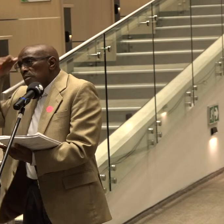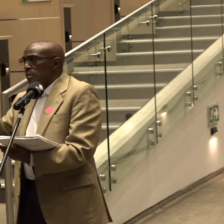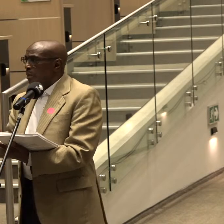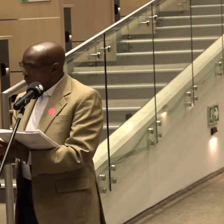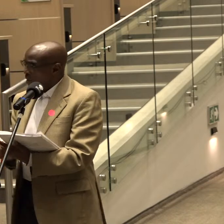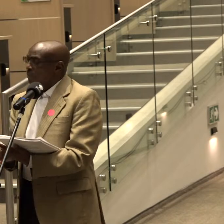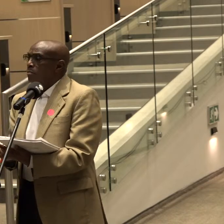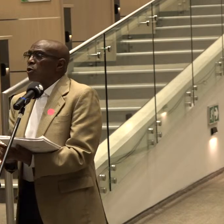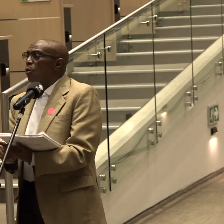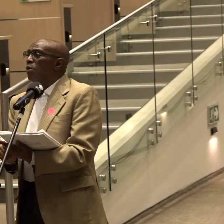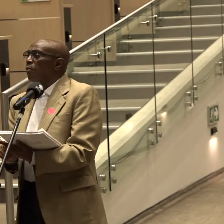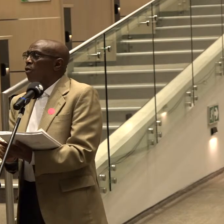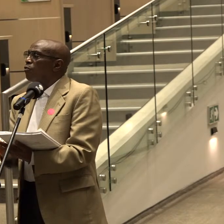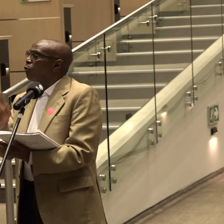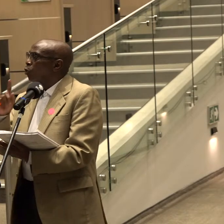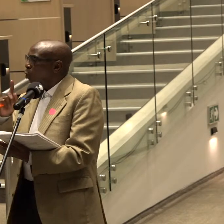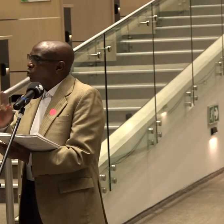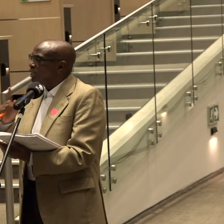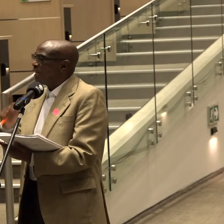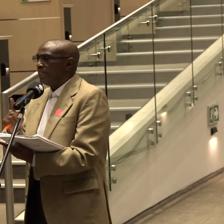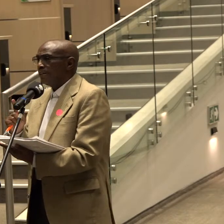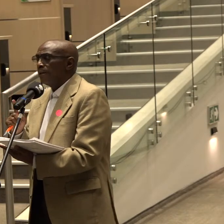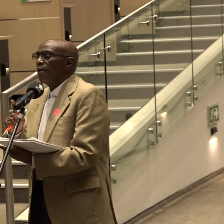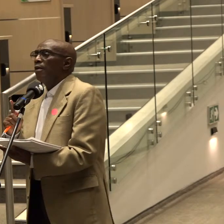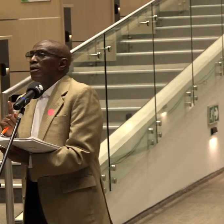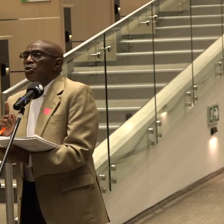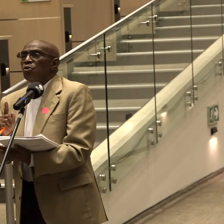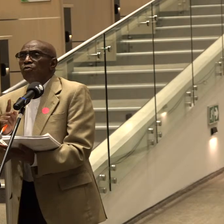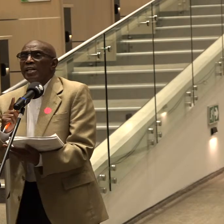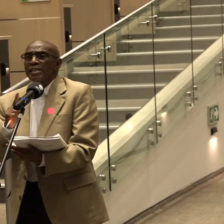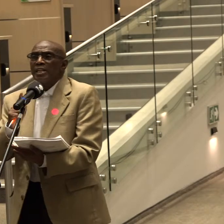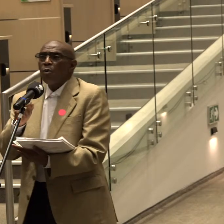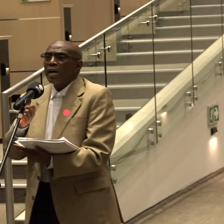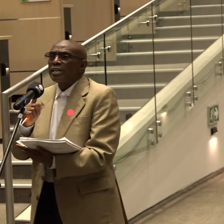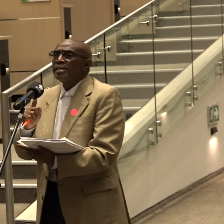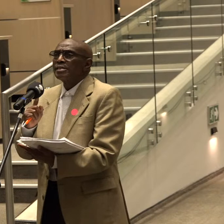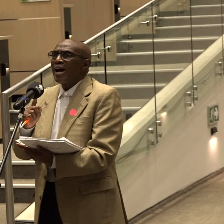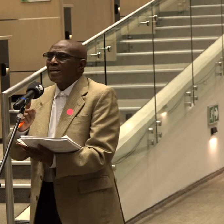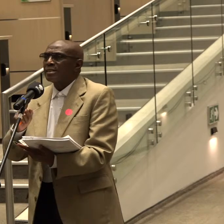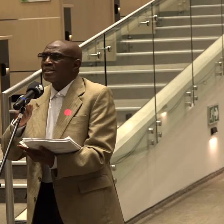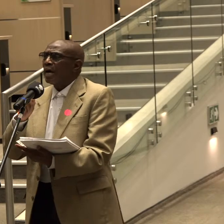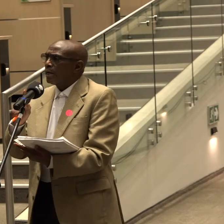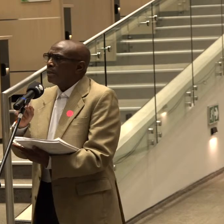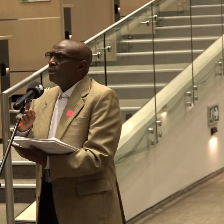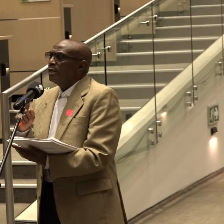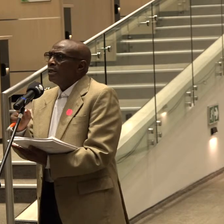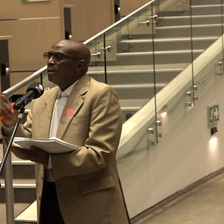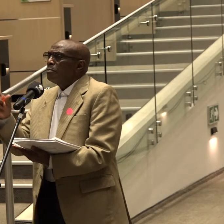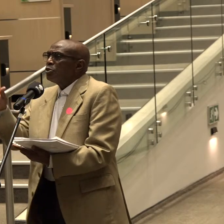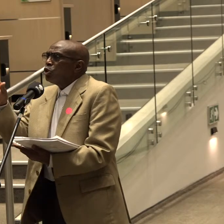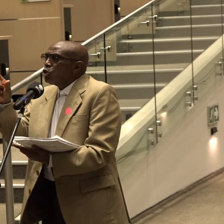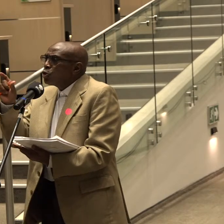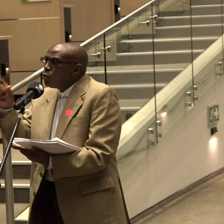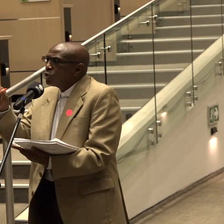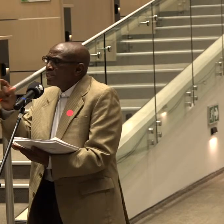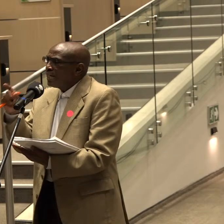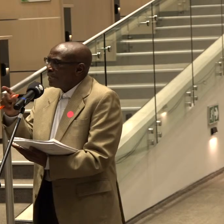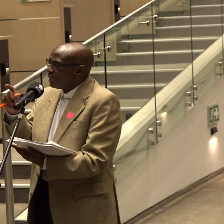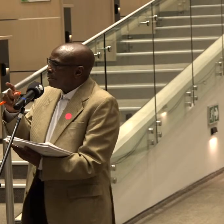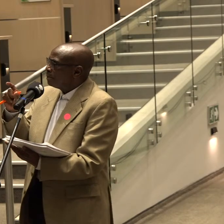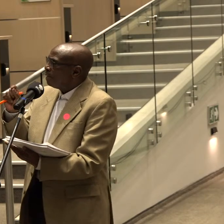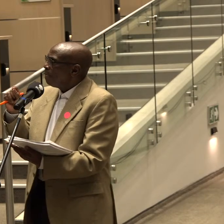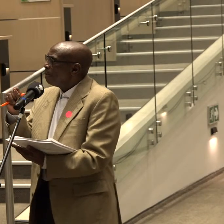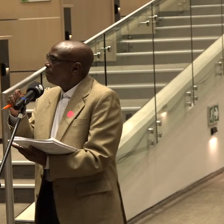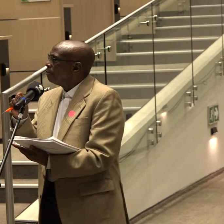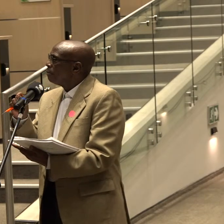this problem of load shading you'll find that our kids are stuck between two